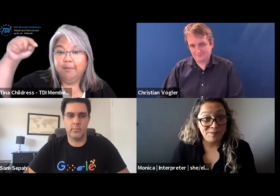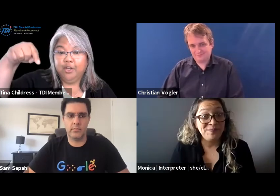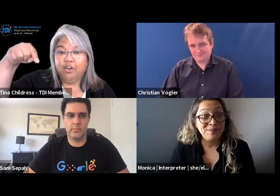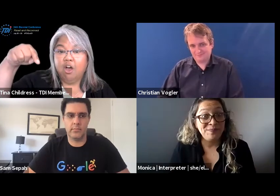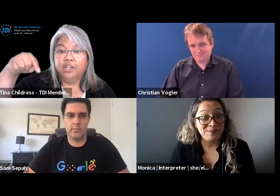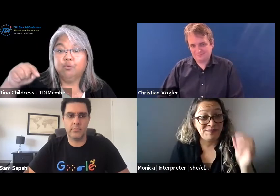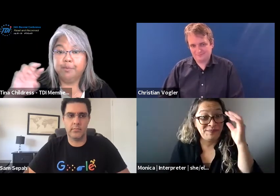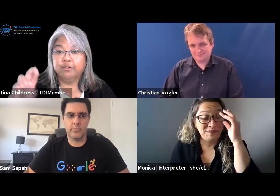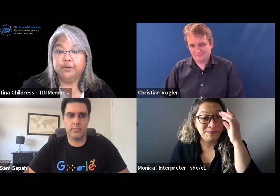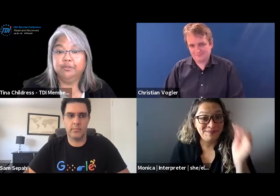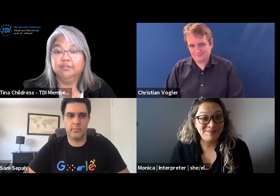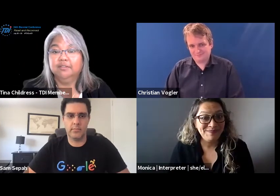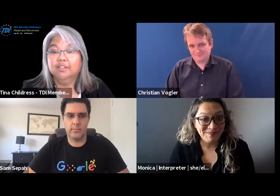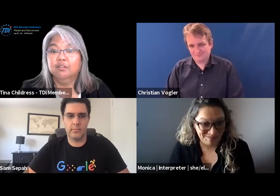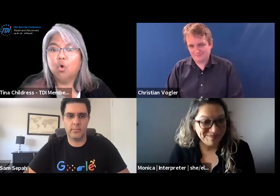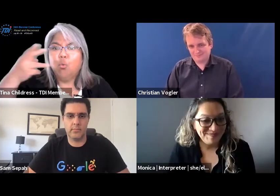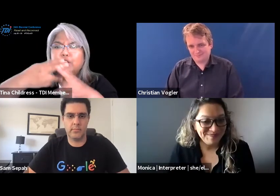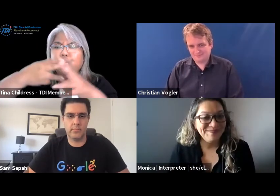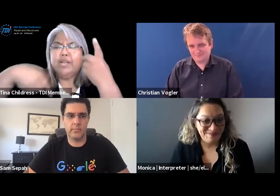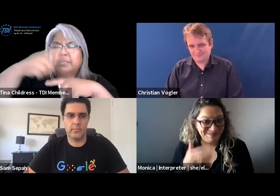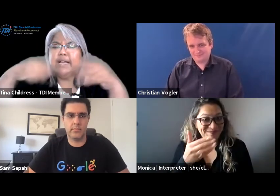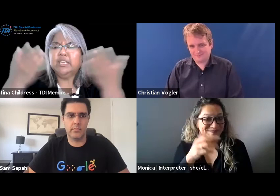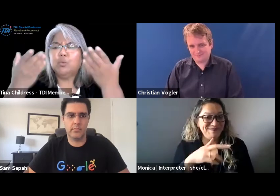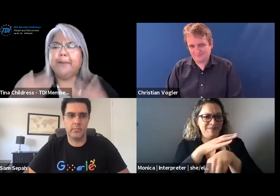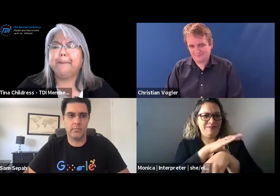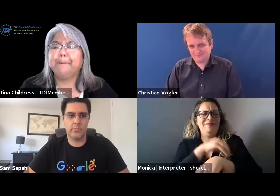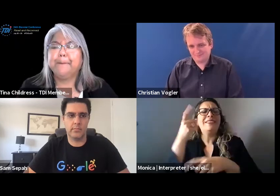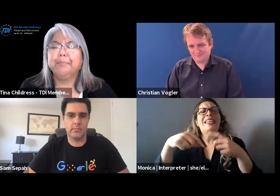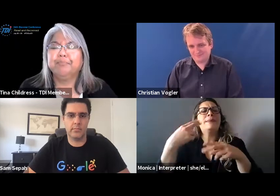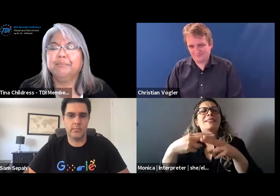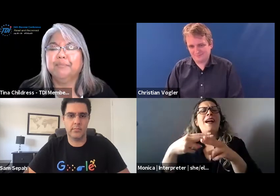I'm going to call on Roberta. What is your name sign as what?